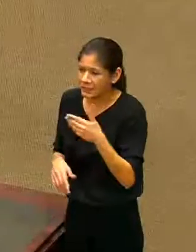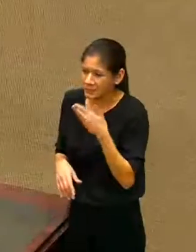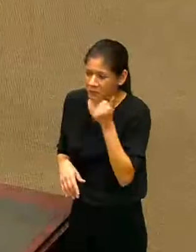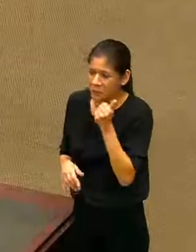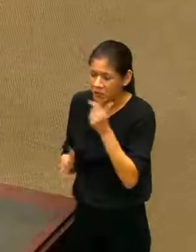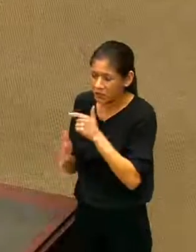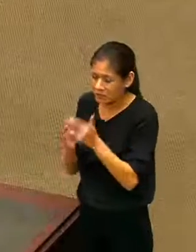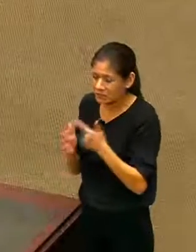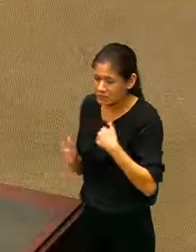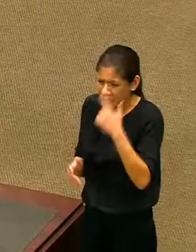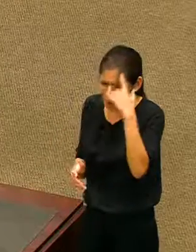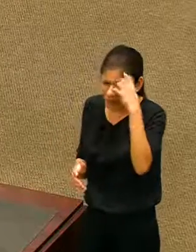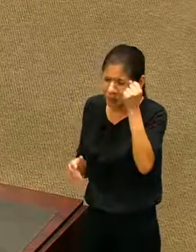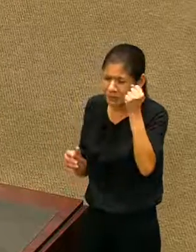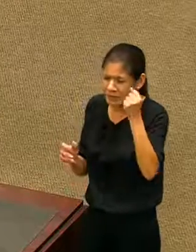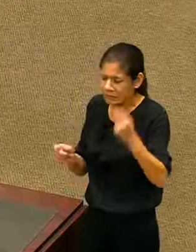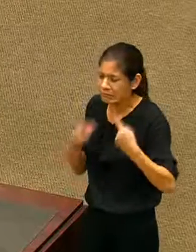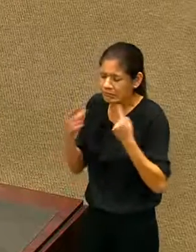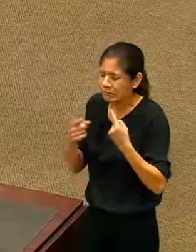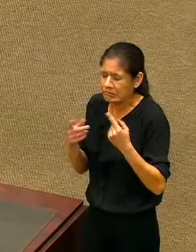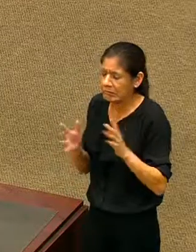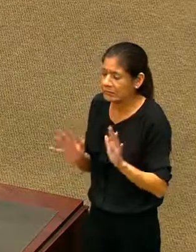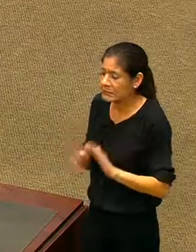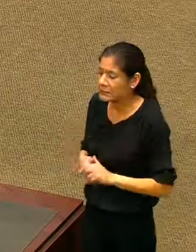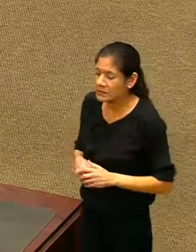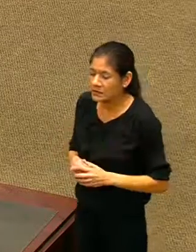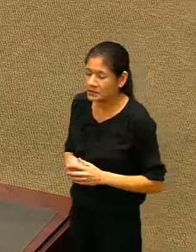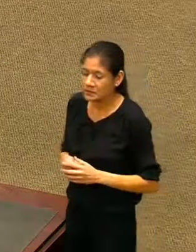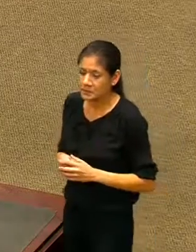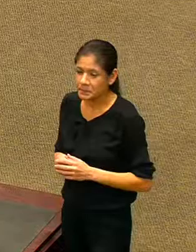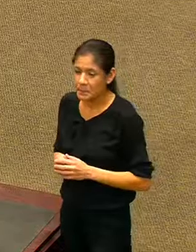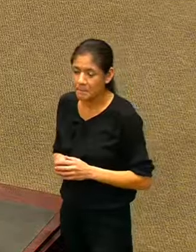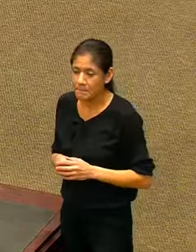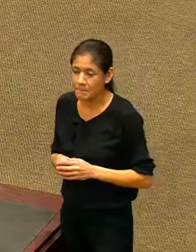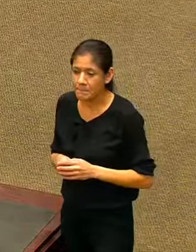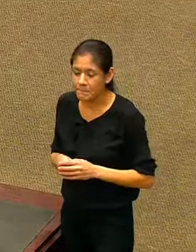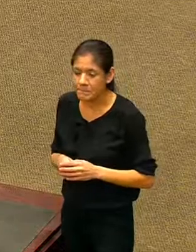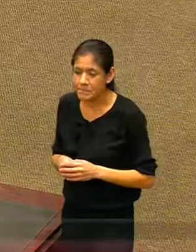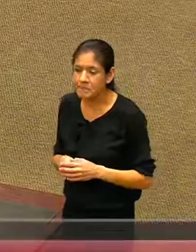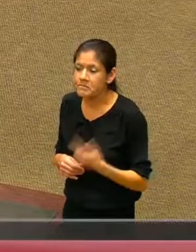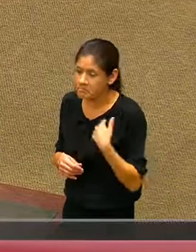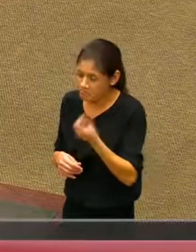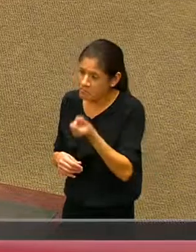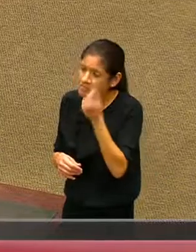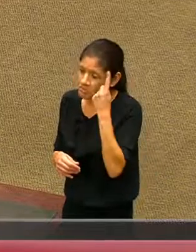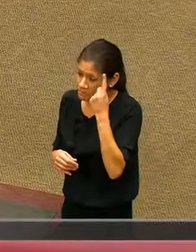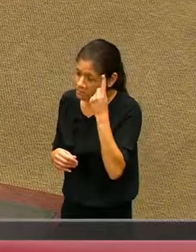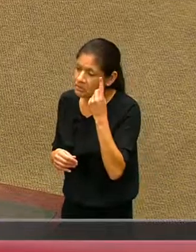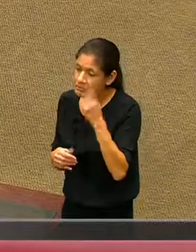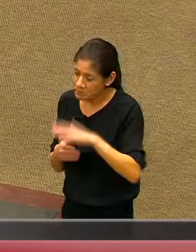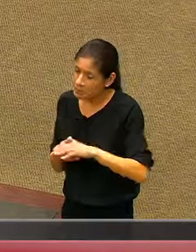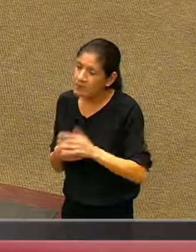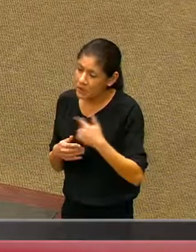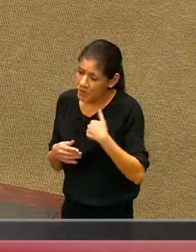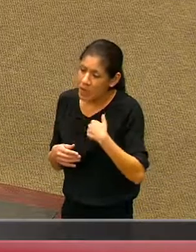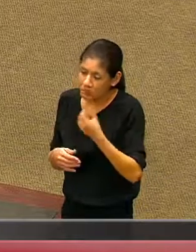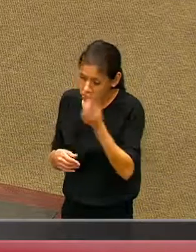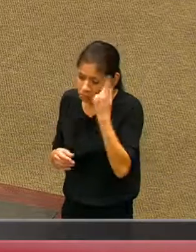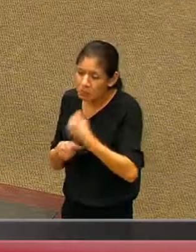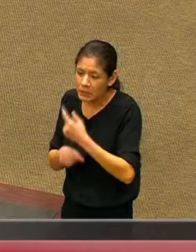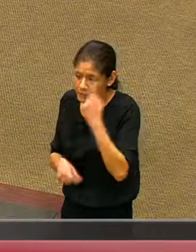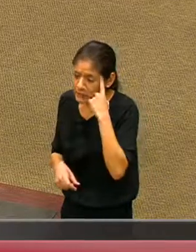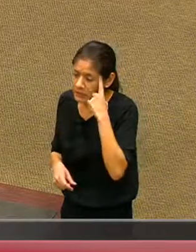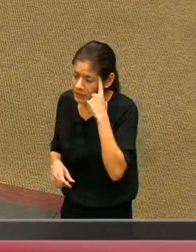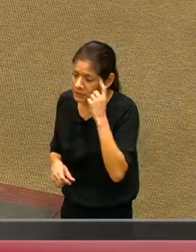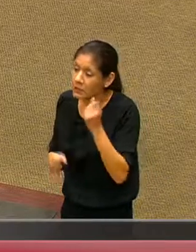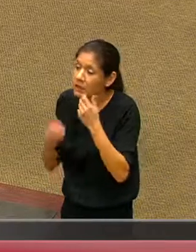My memory doesn't work as well that way. So I get that, and that makes some sense, but